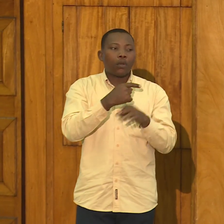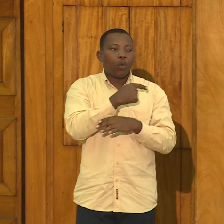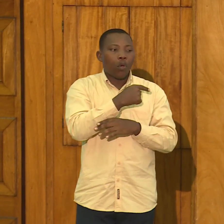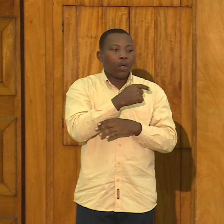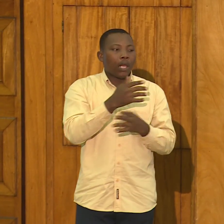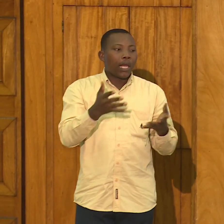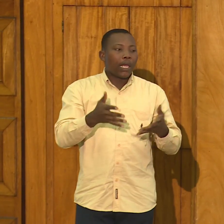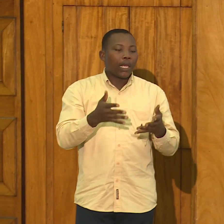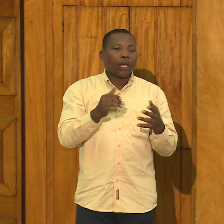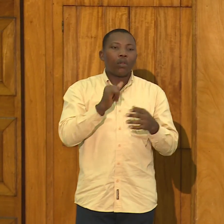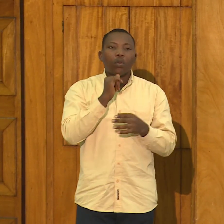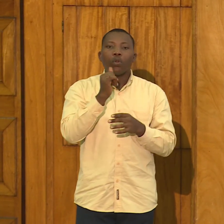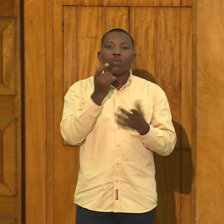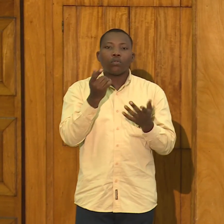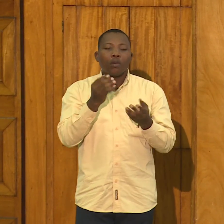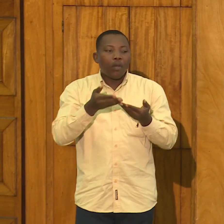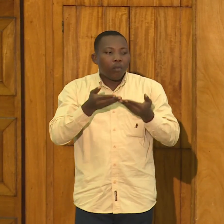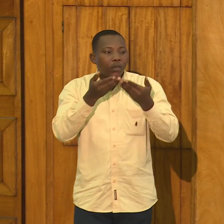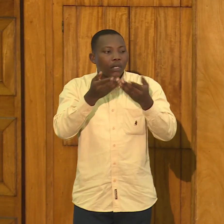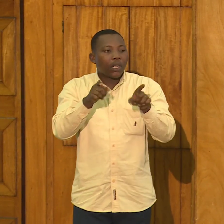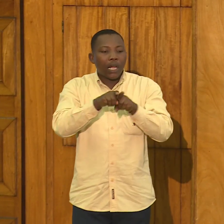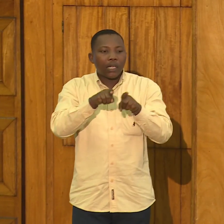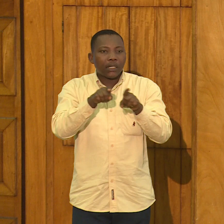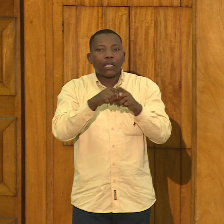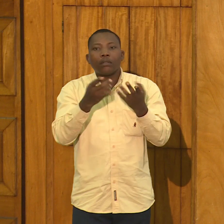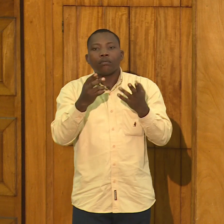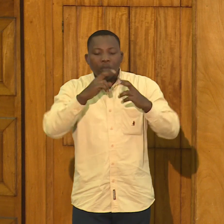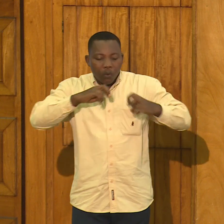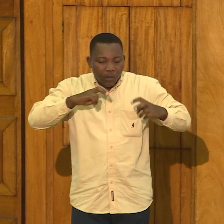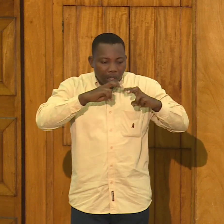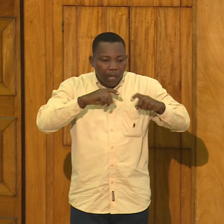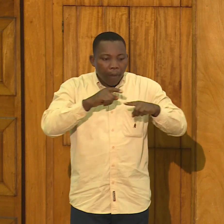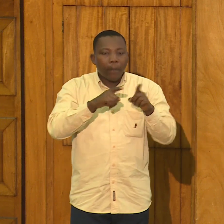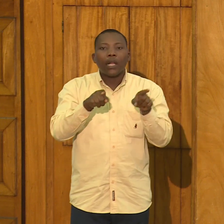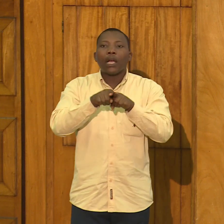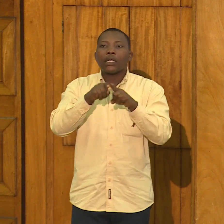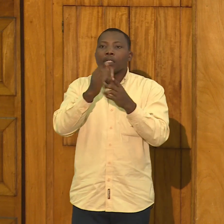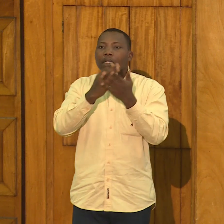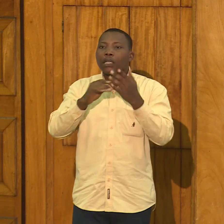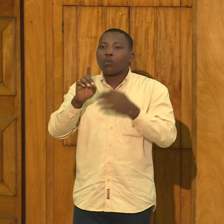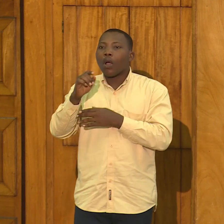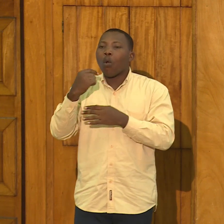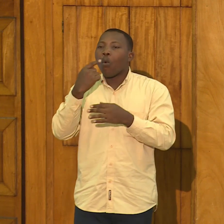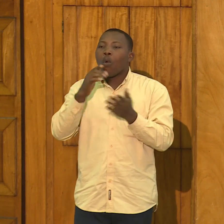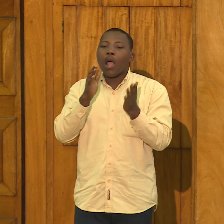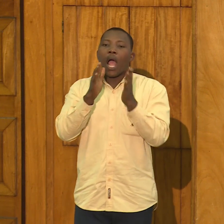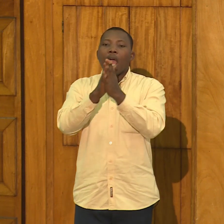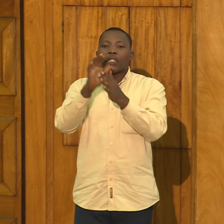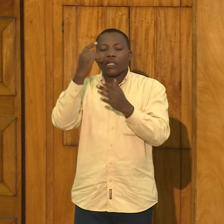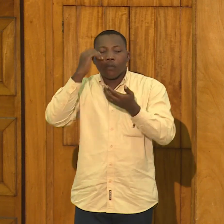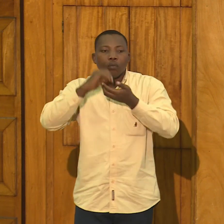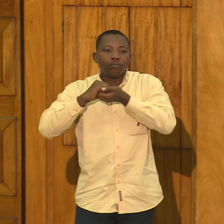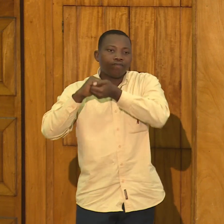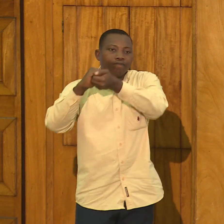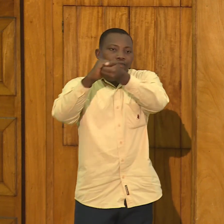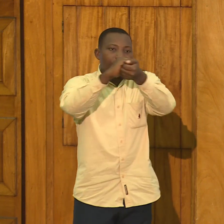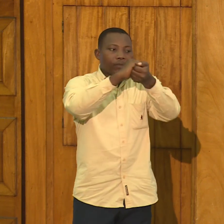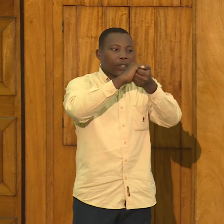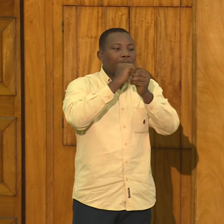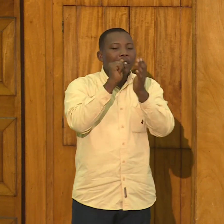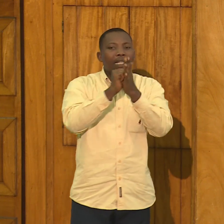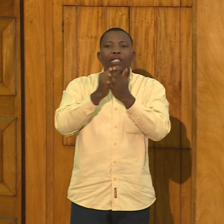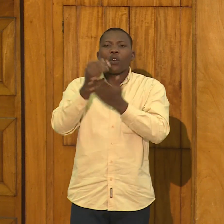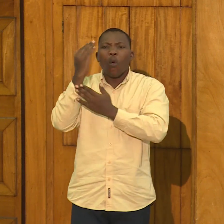present just as a researcher presenting findings, but as someone who is asking for collaboration. And that's why I'm inviting